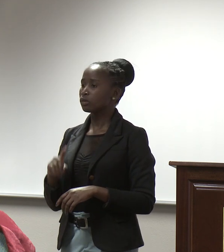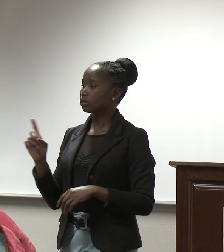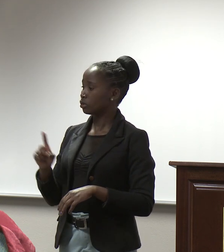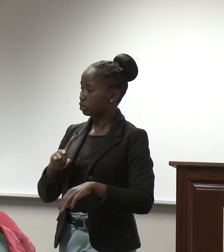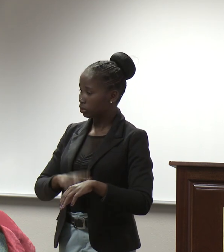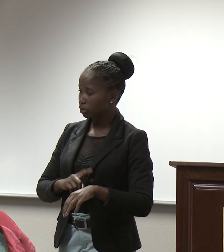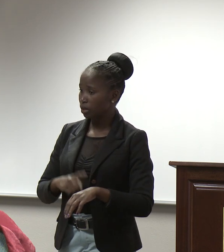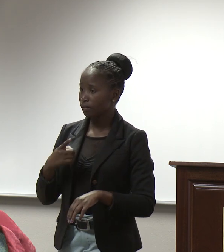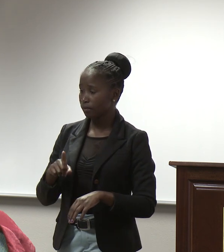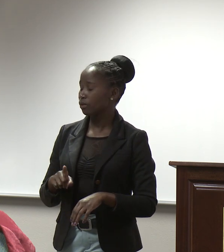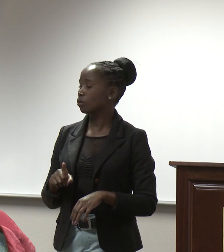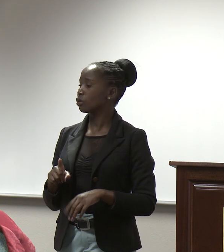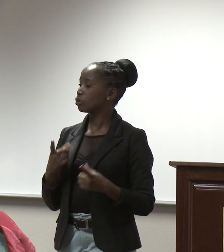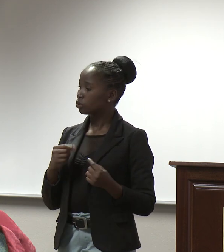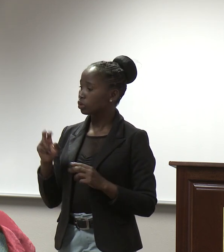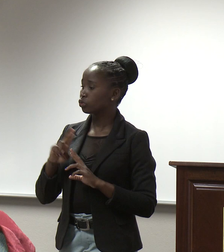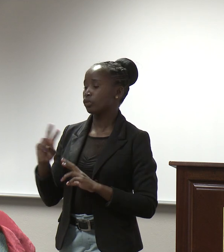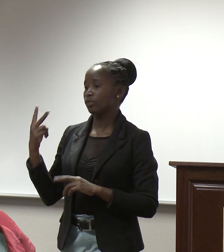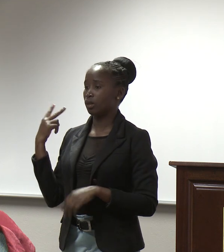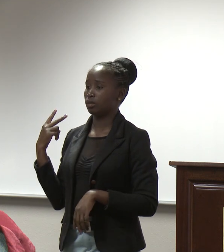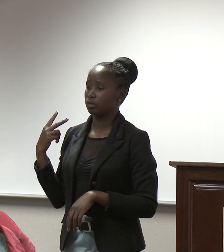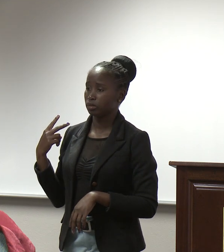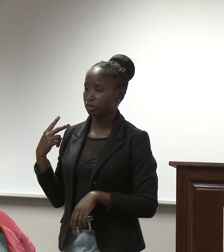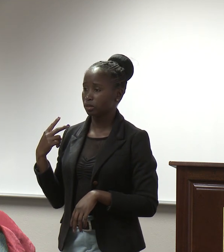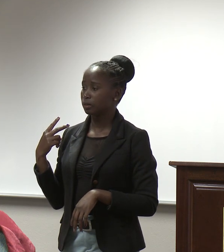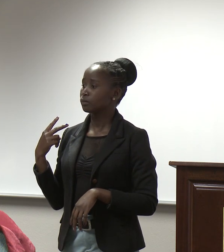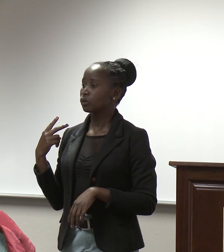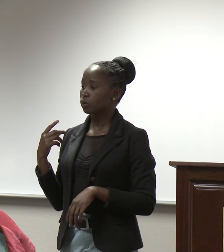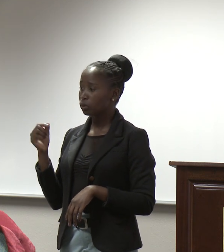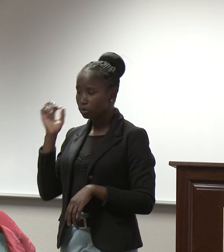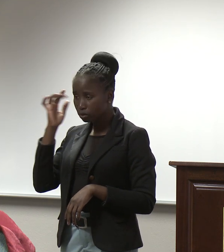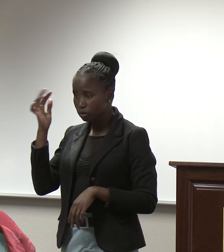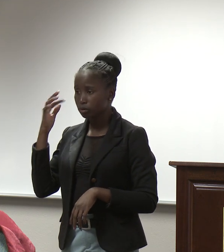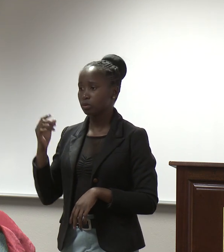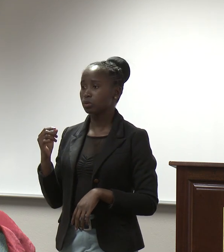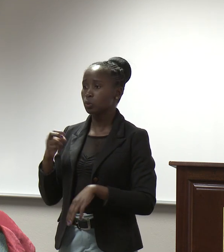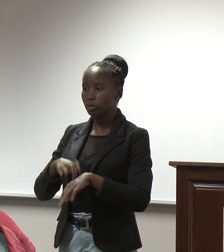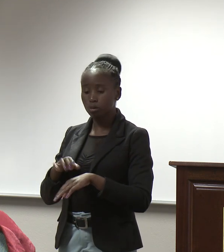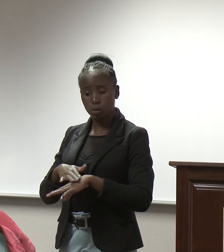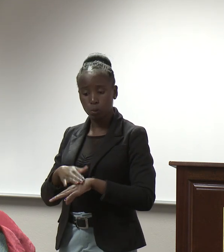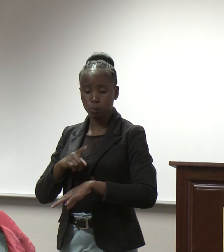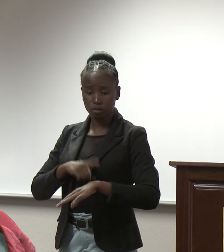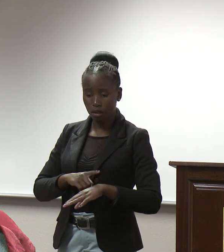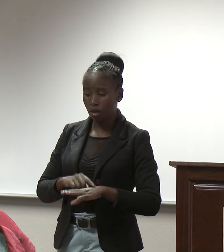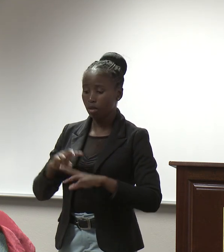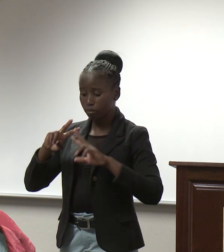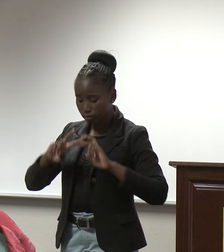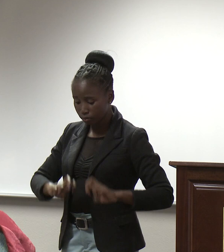to reflect, to linger on. We need slow time to do research, serious research.